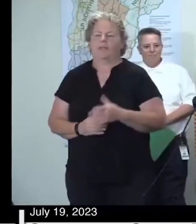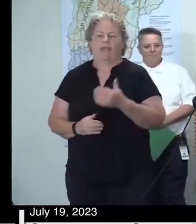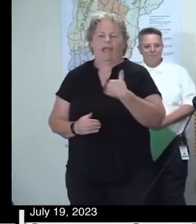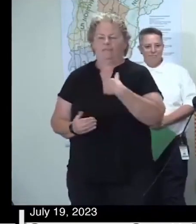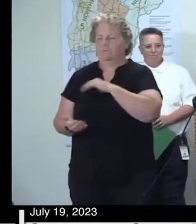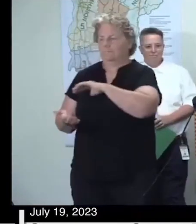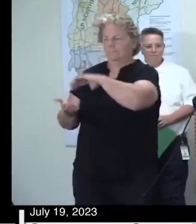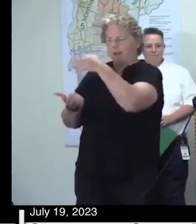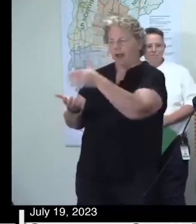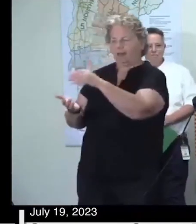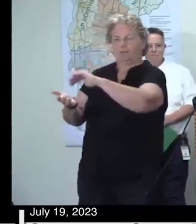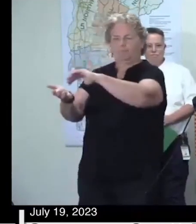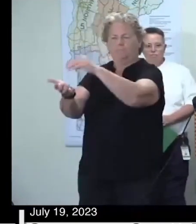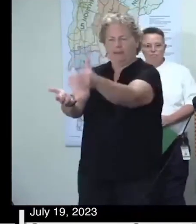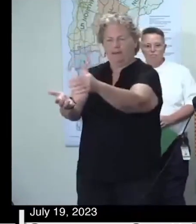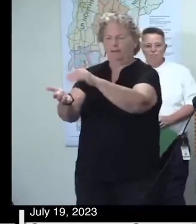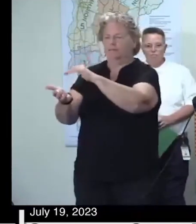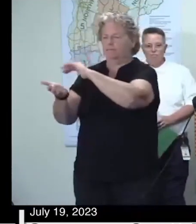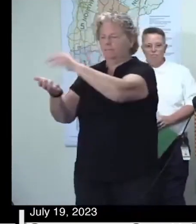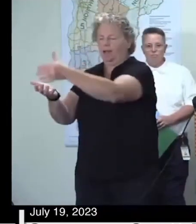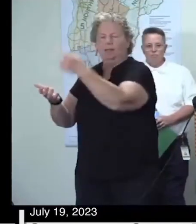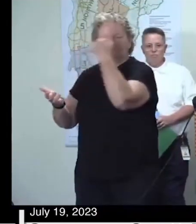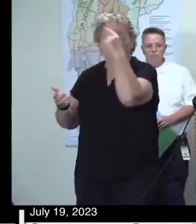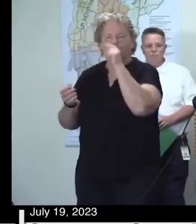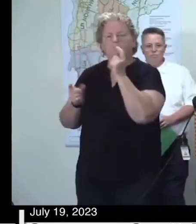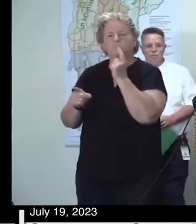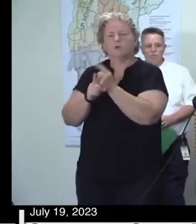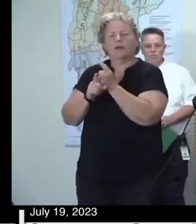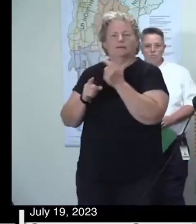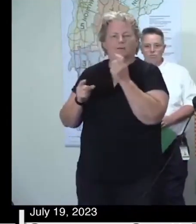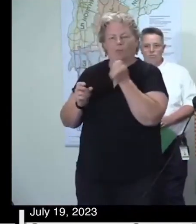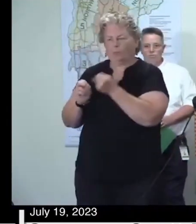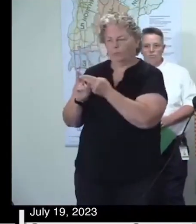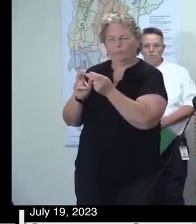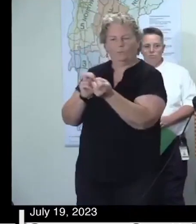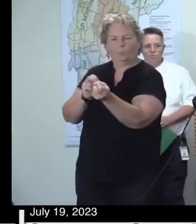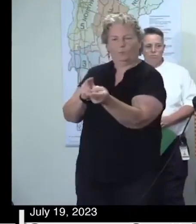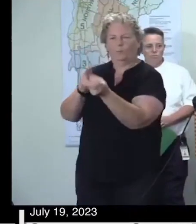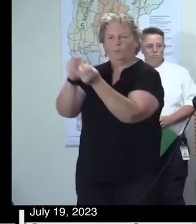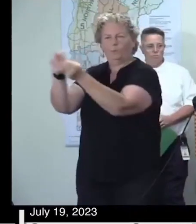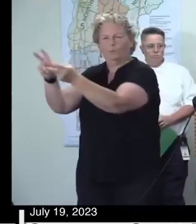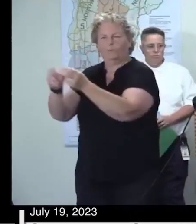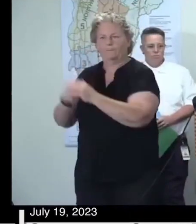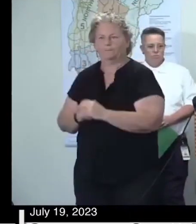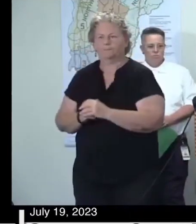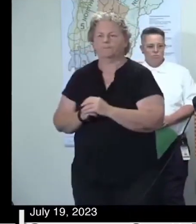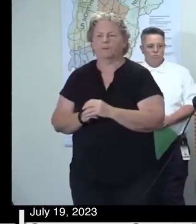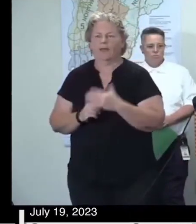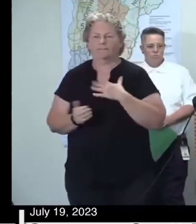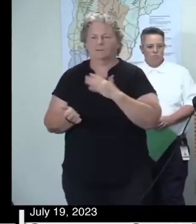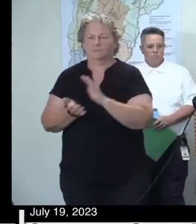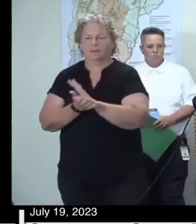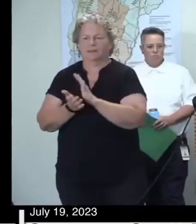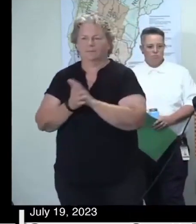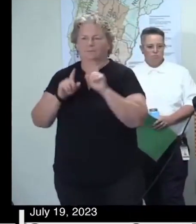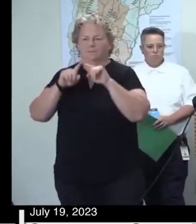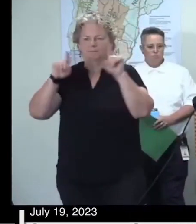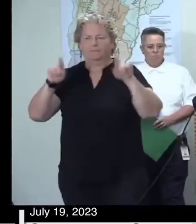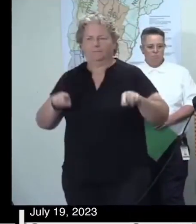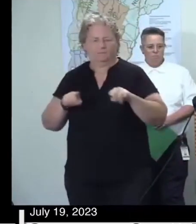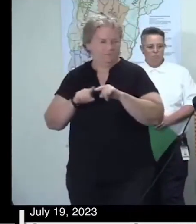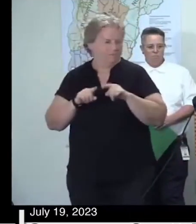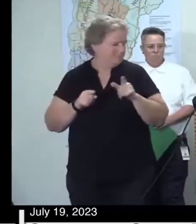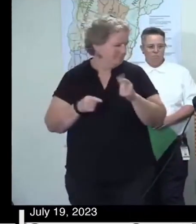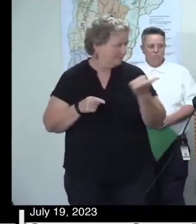left for the media that is a good description of how to sort the piles of debris. Let's make a push to get this